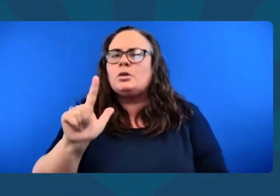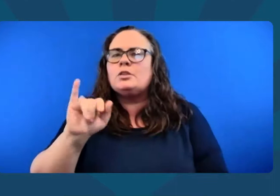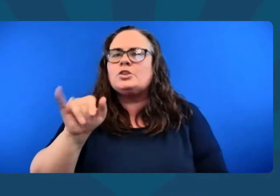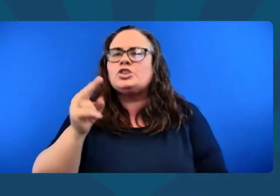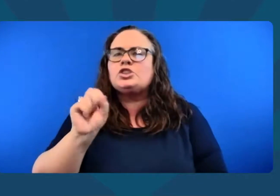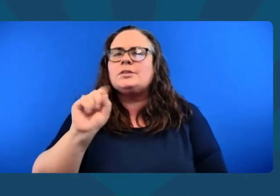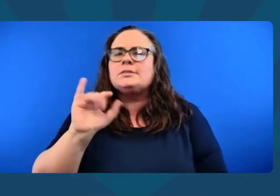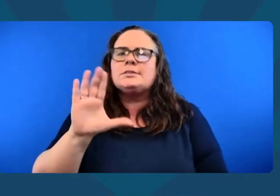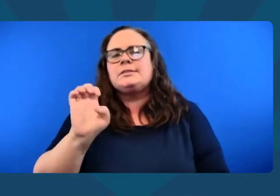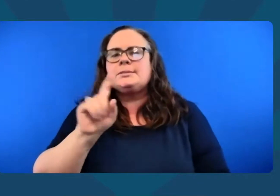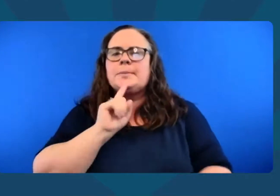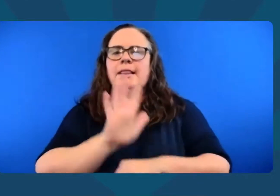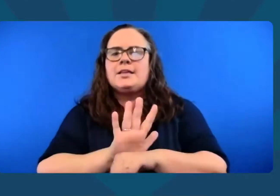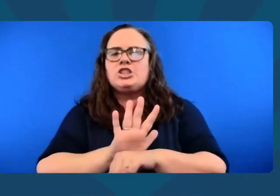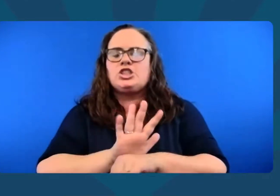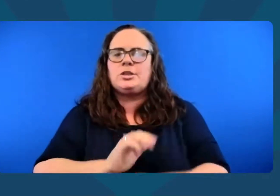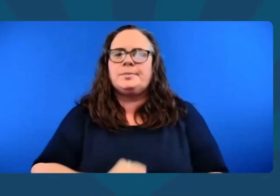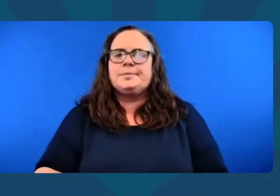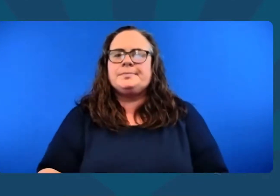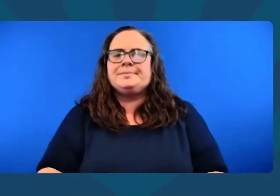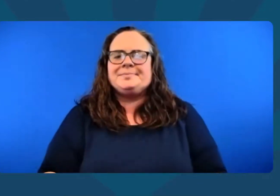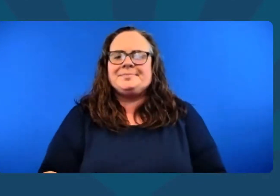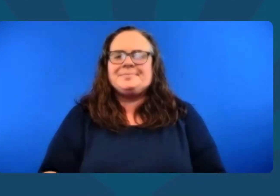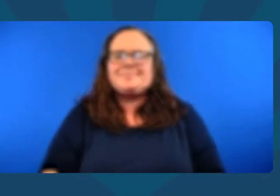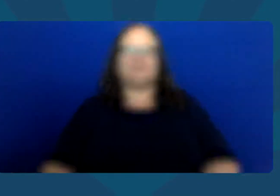Read Social Justice Pledge.